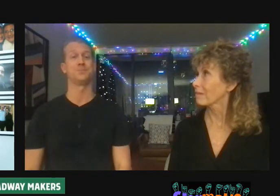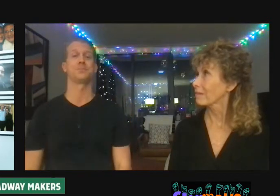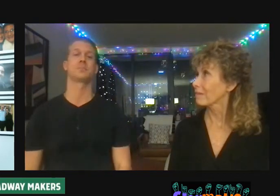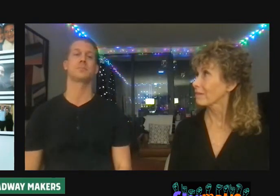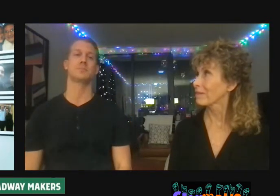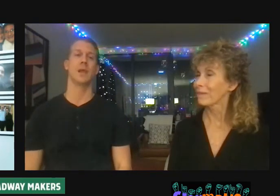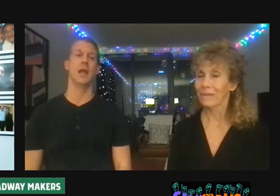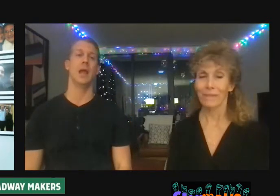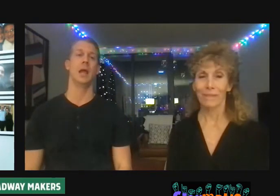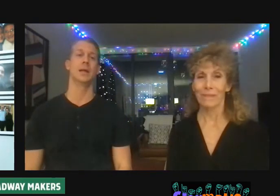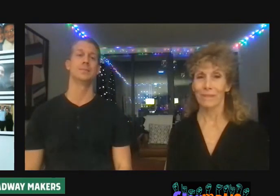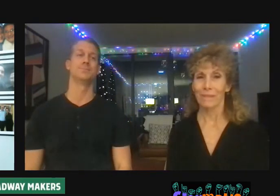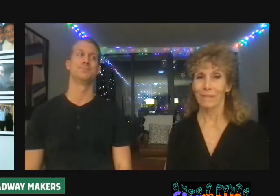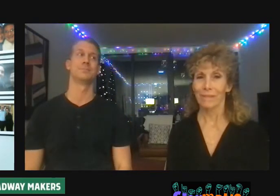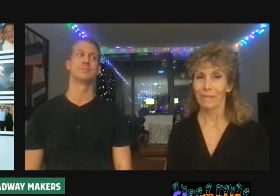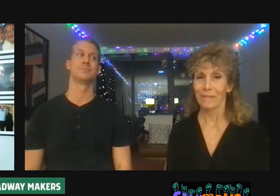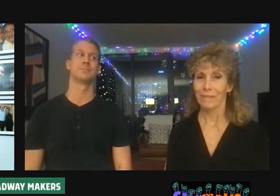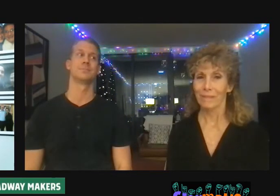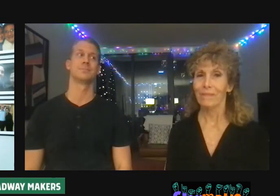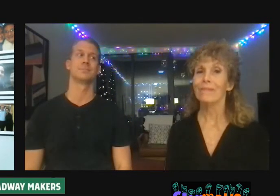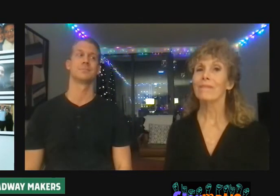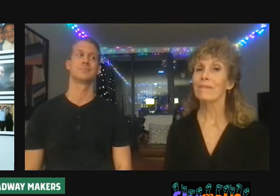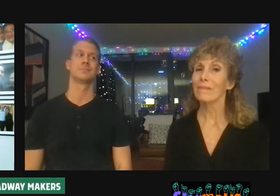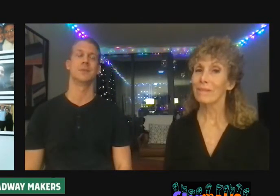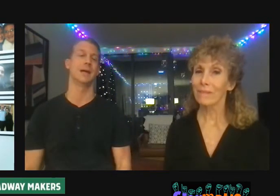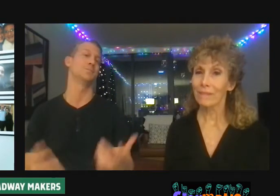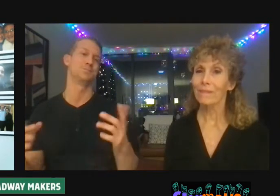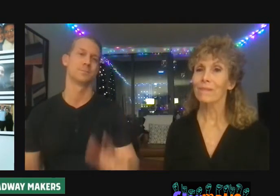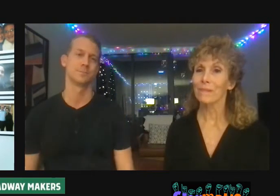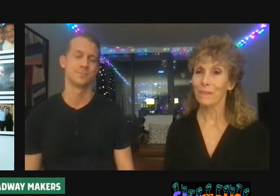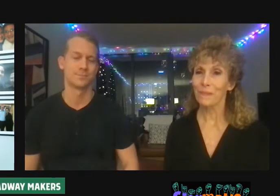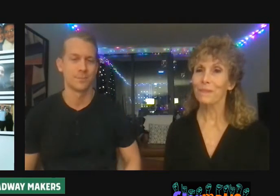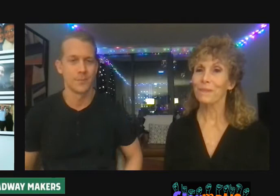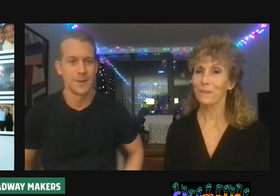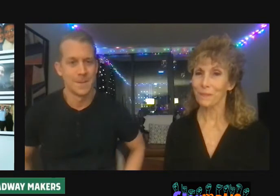vulnerable. And yeah.